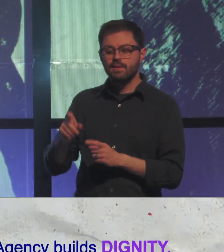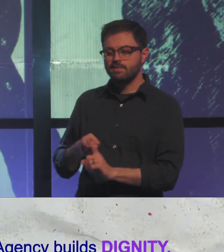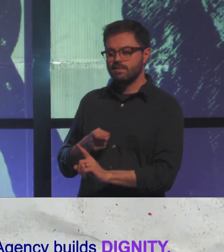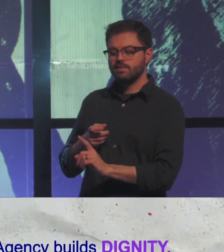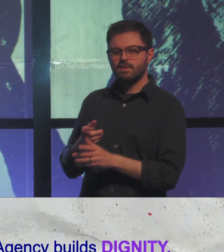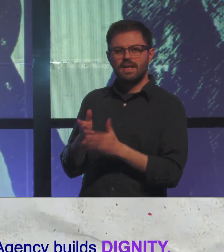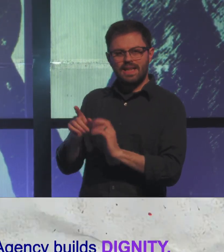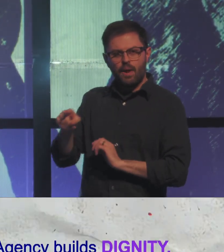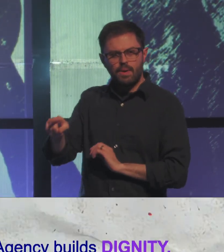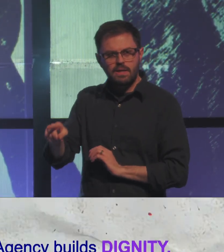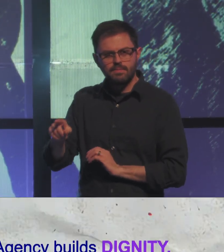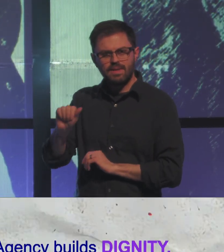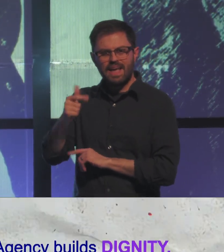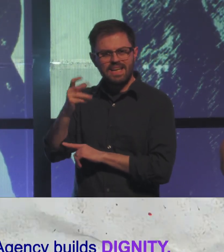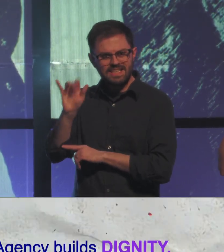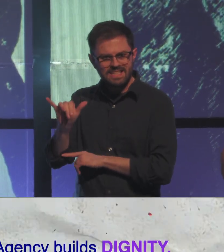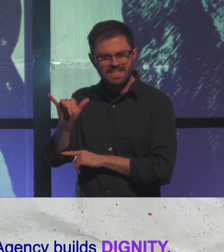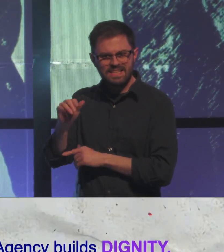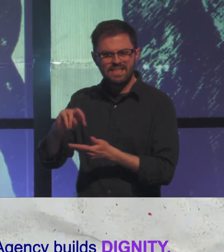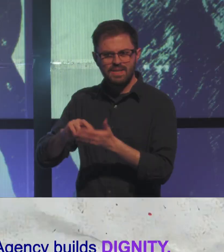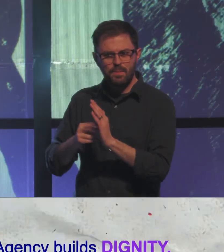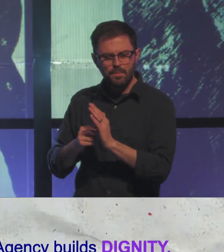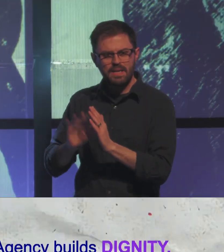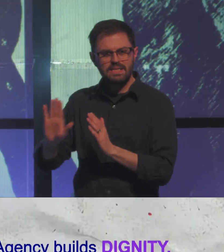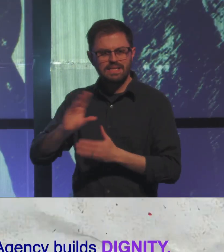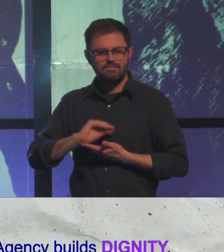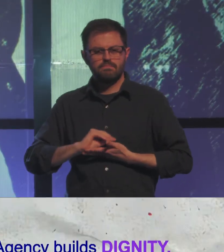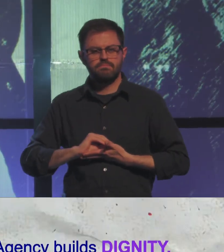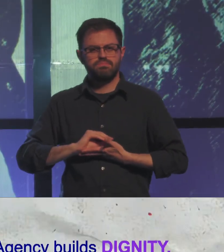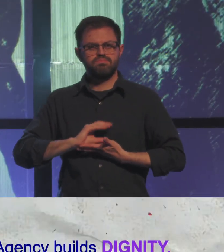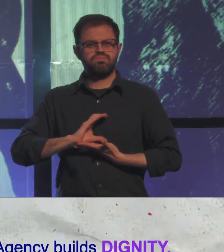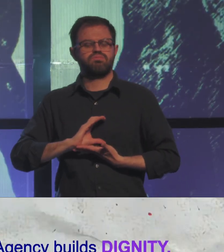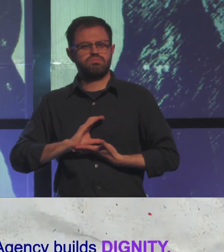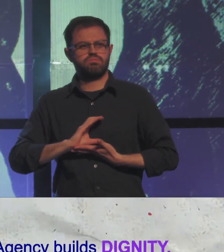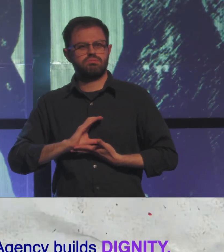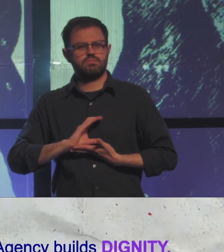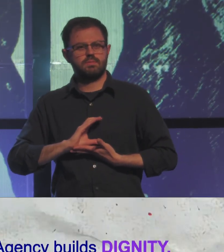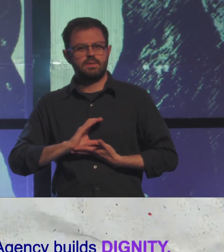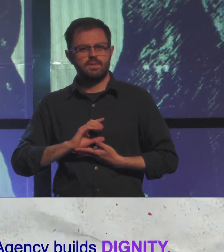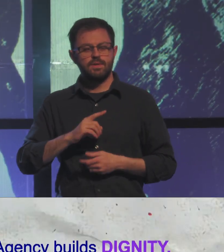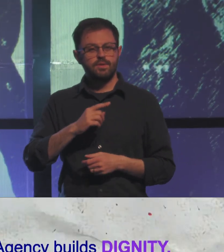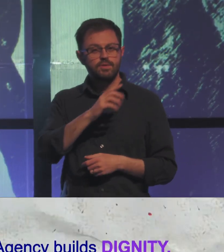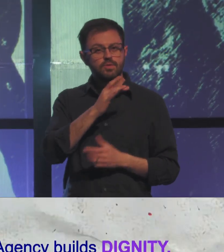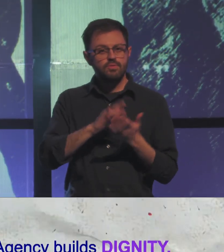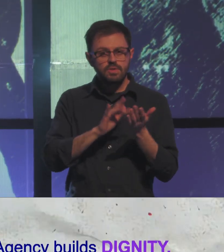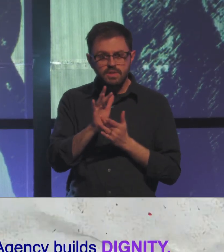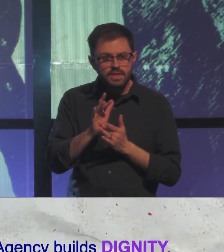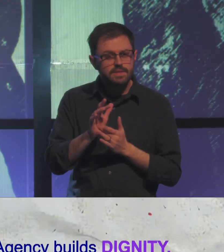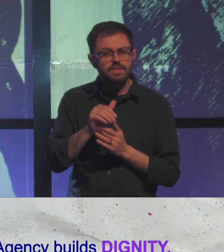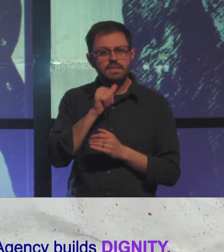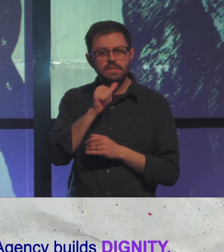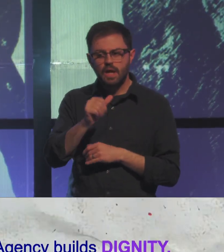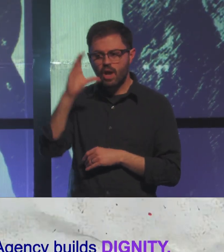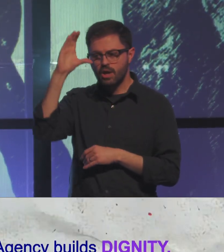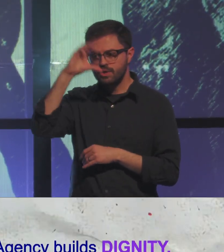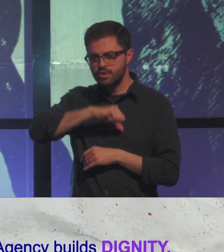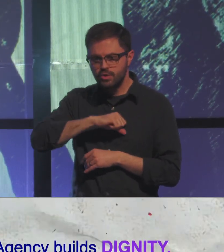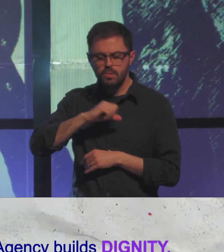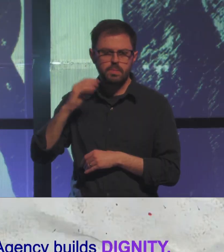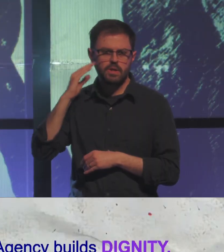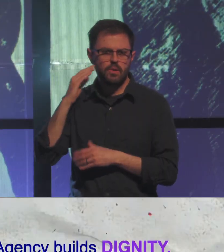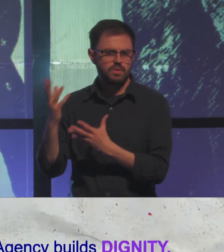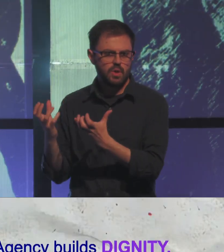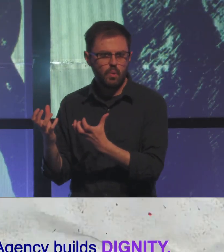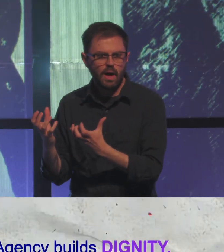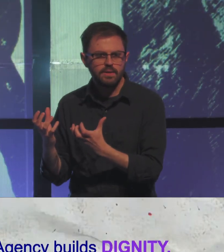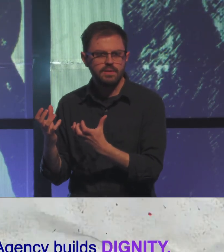builds dignity. Agency builds dignity. Jesus does not assume. He does not assume that this